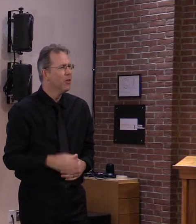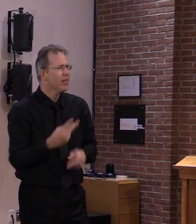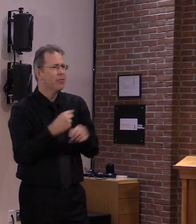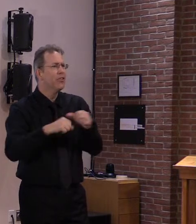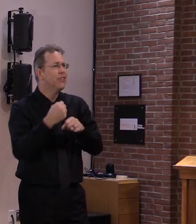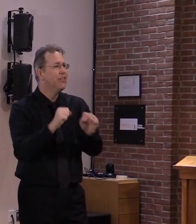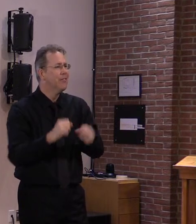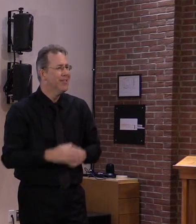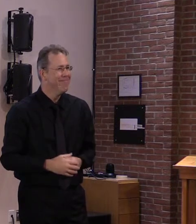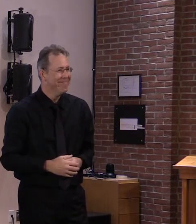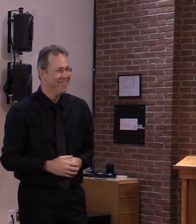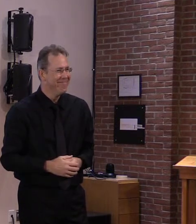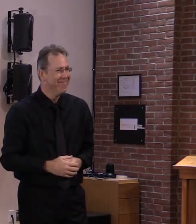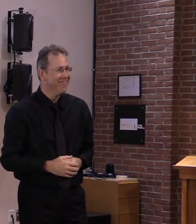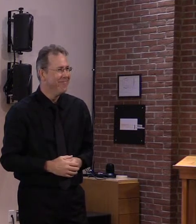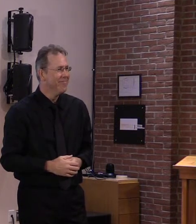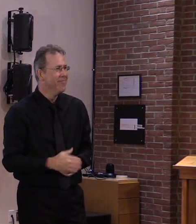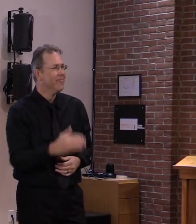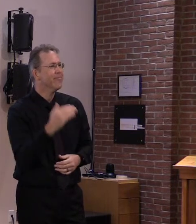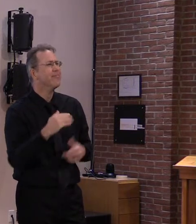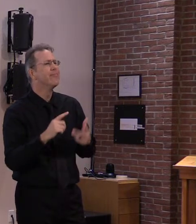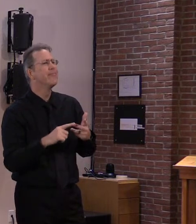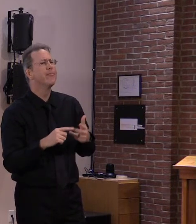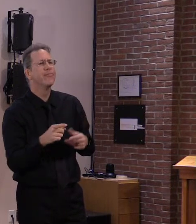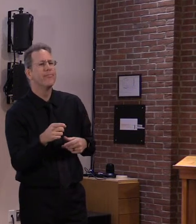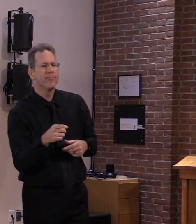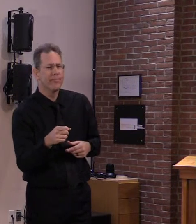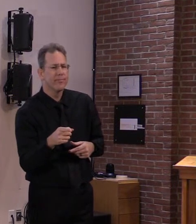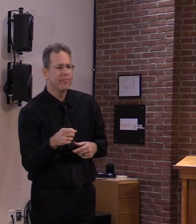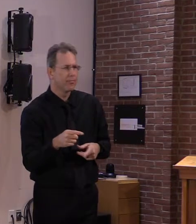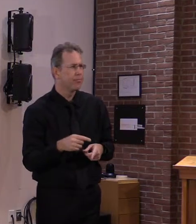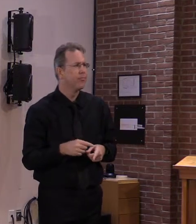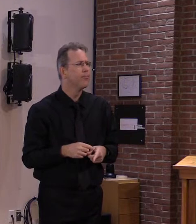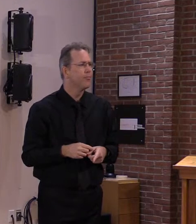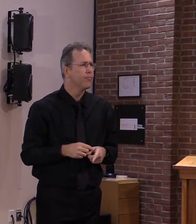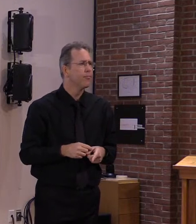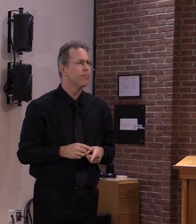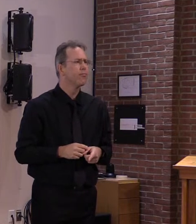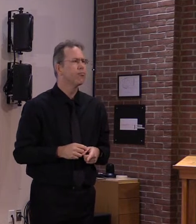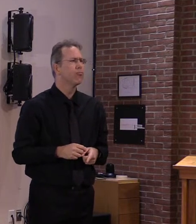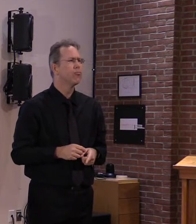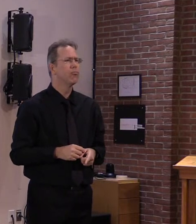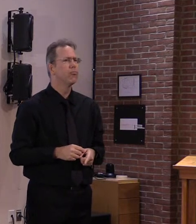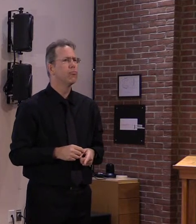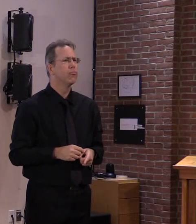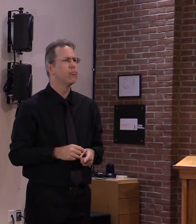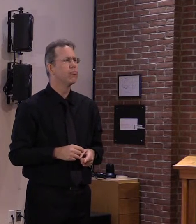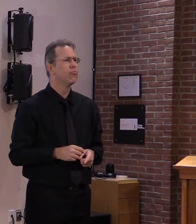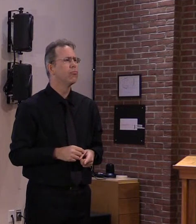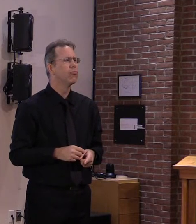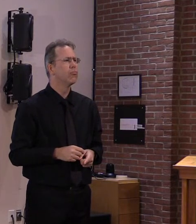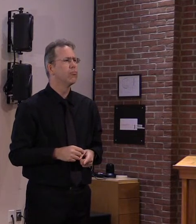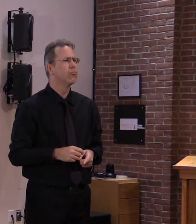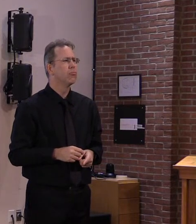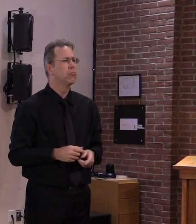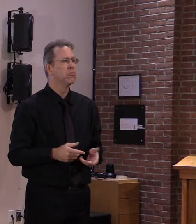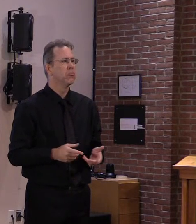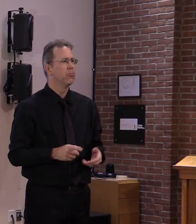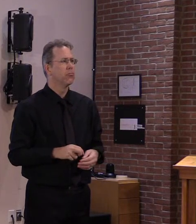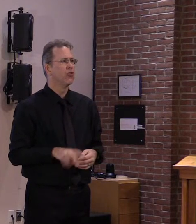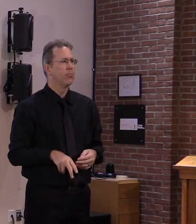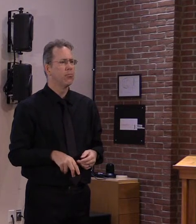2 staff. We all know the way COVID spreads through such vulnerable facilities in an